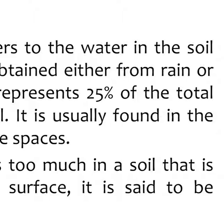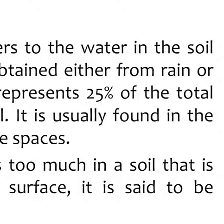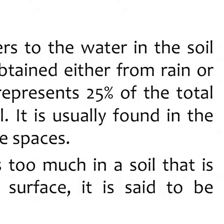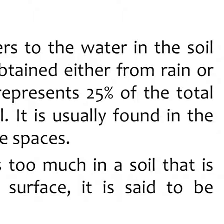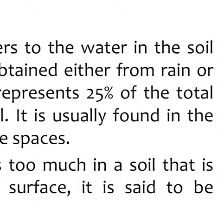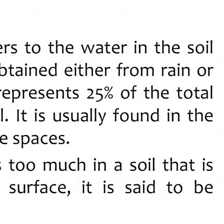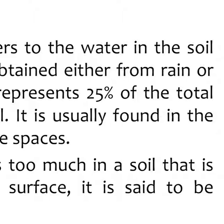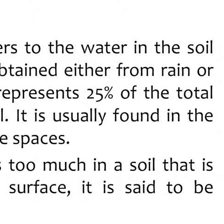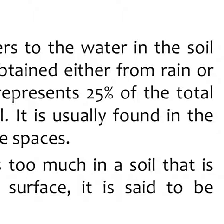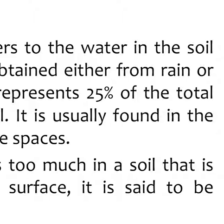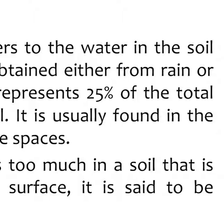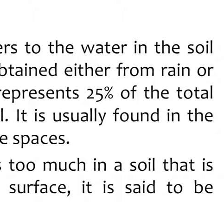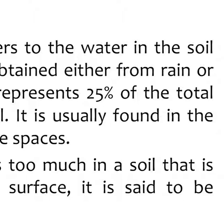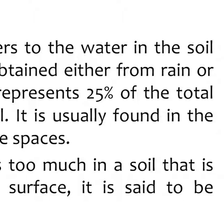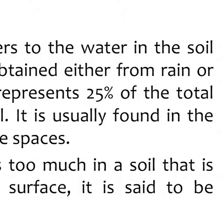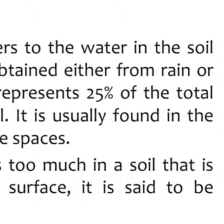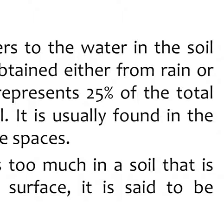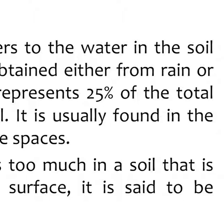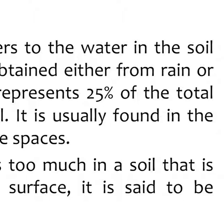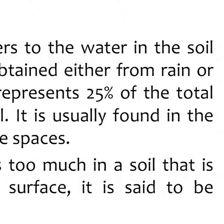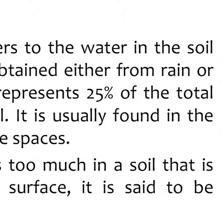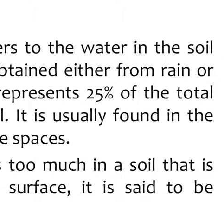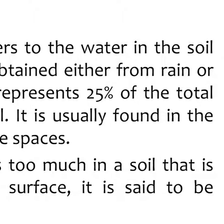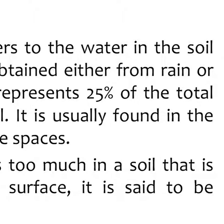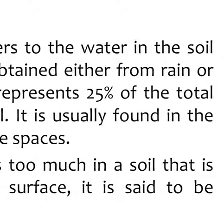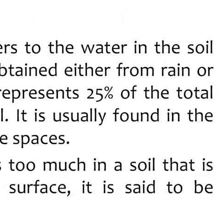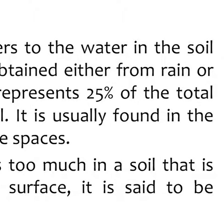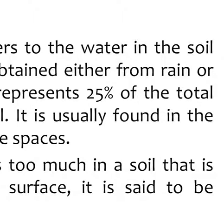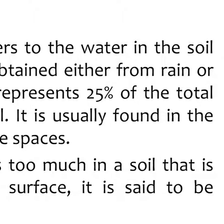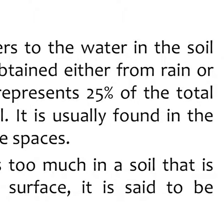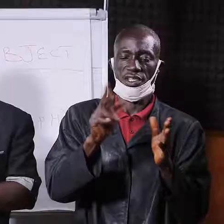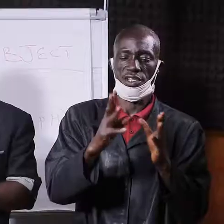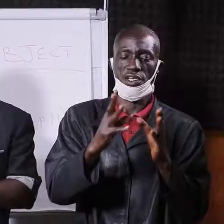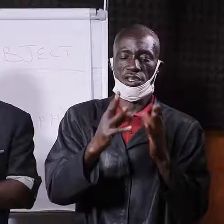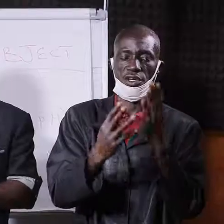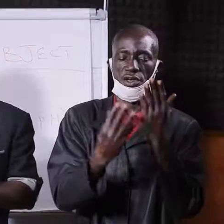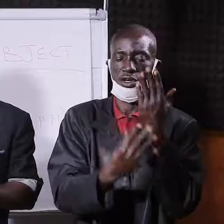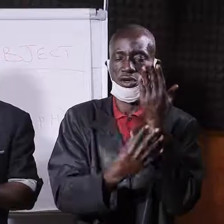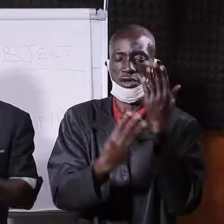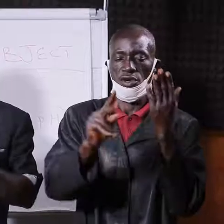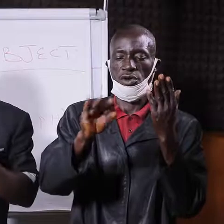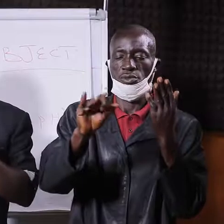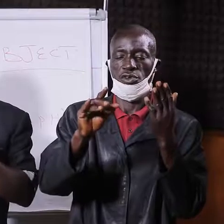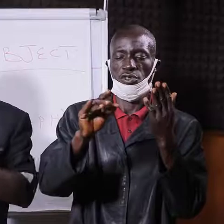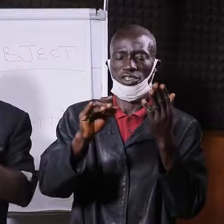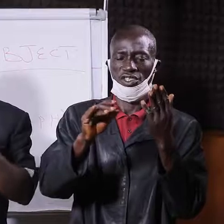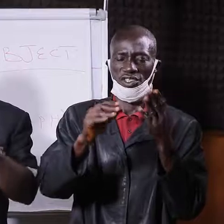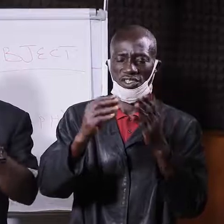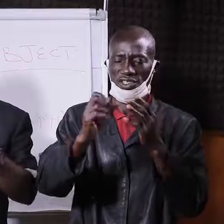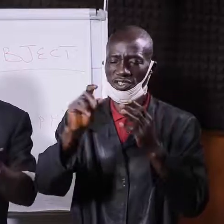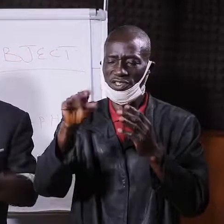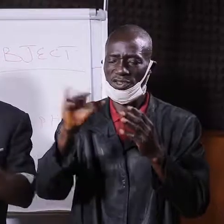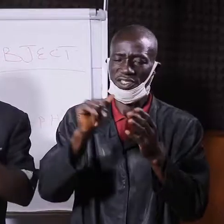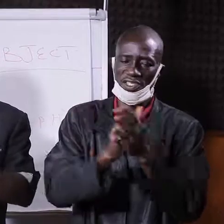It is usually found in soil within the pore spaces. Pore spaces are